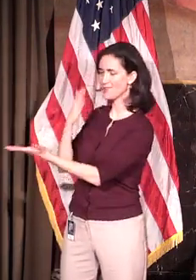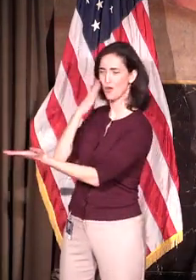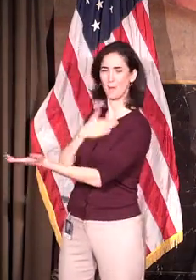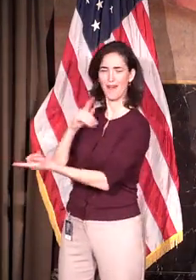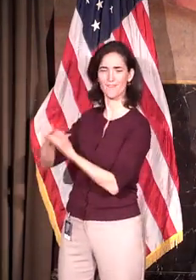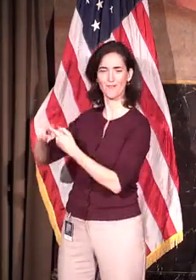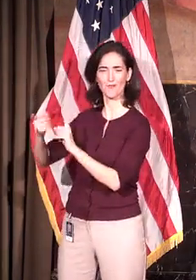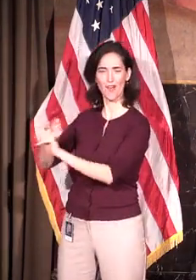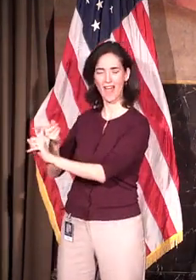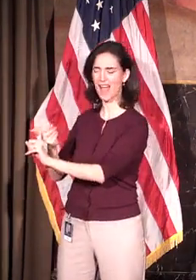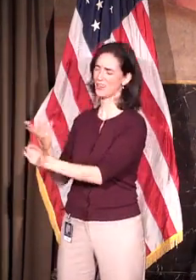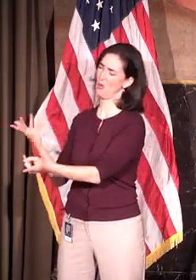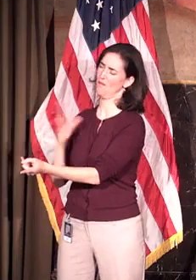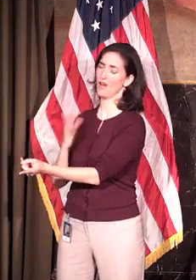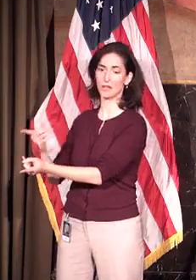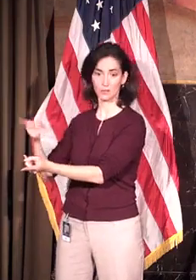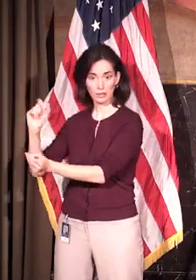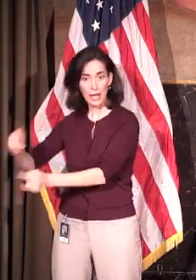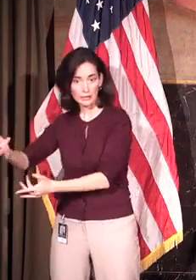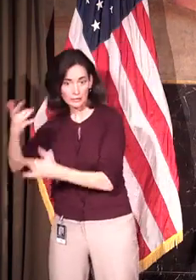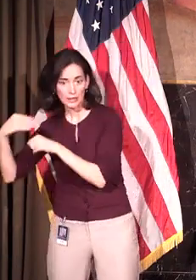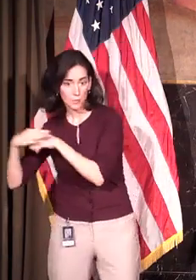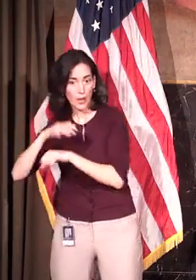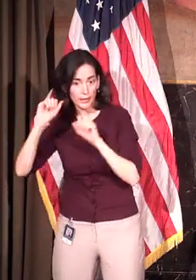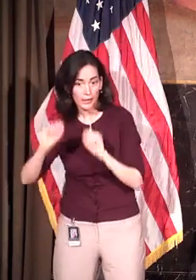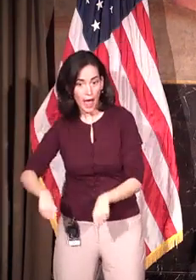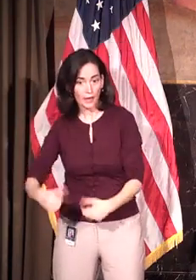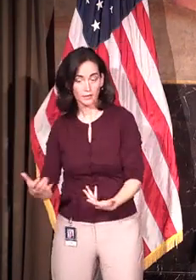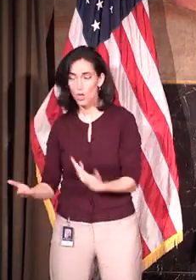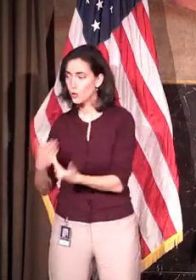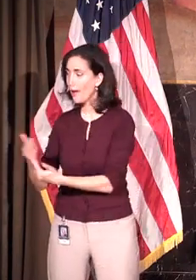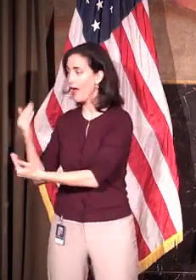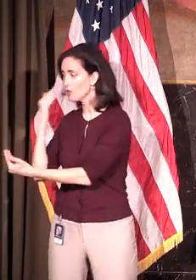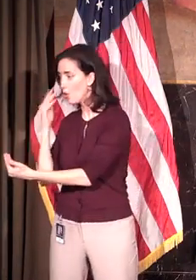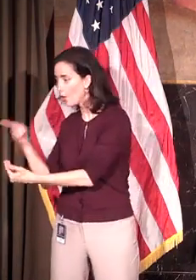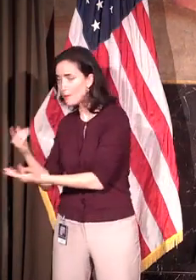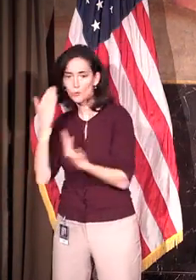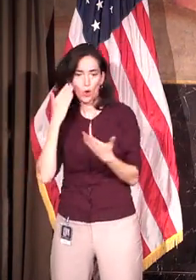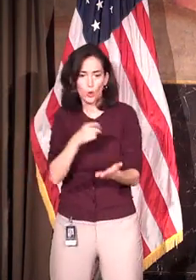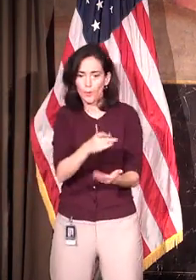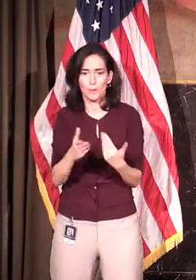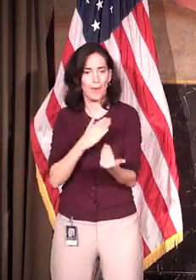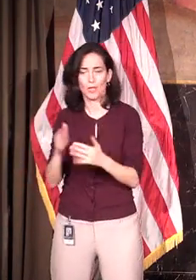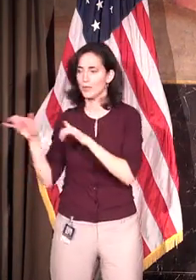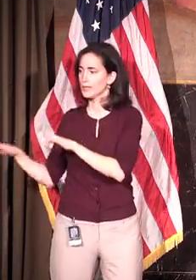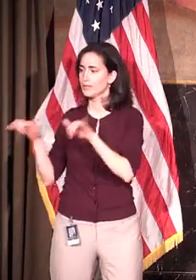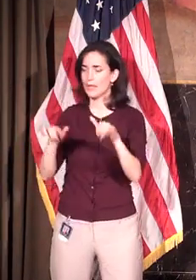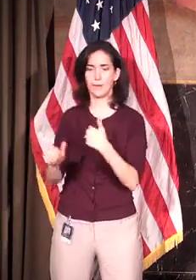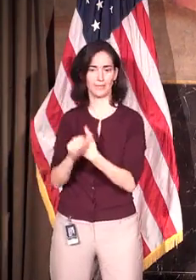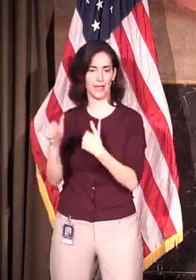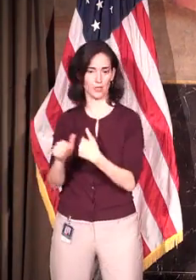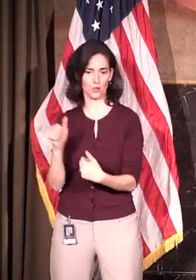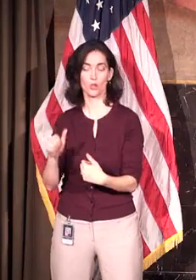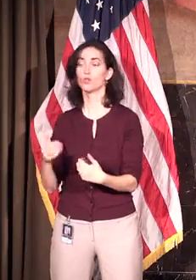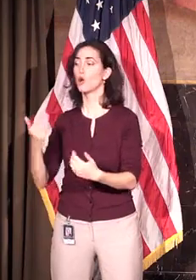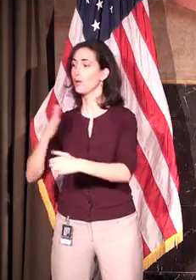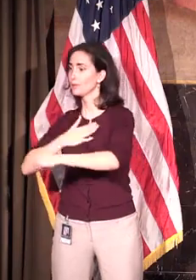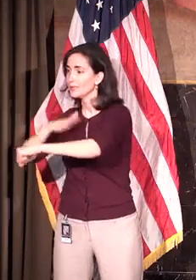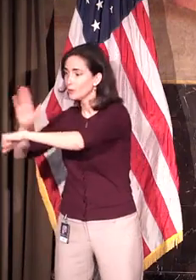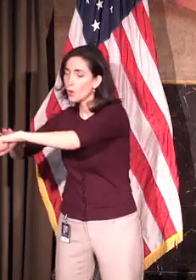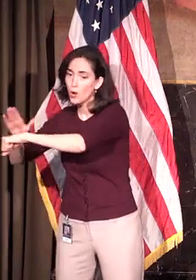can just as likely be infectious and confer that transmission to you. So the message that I'd like to convey